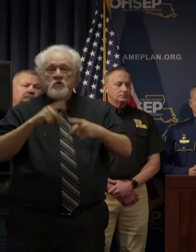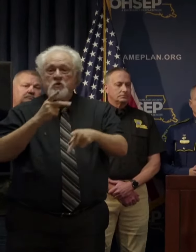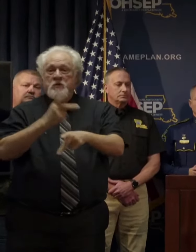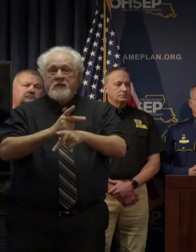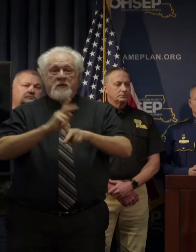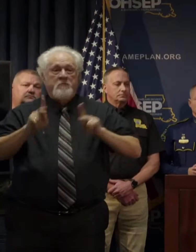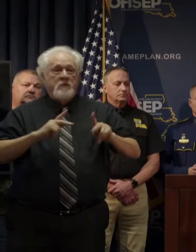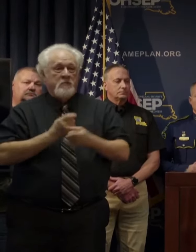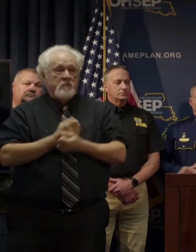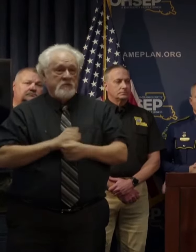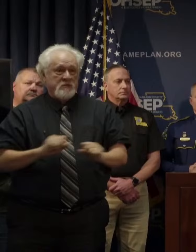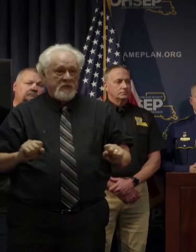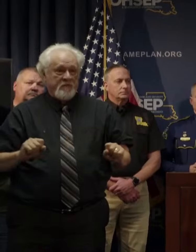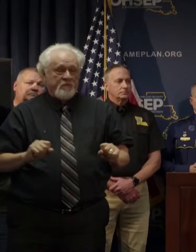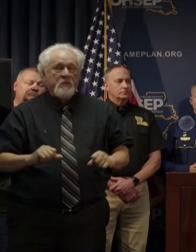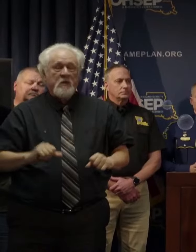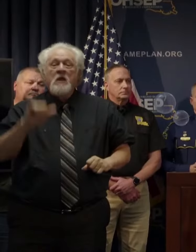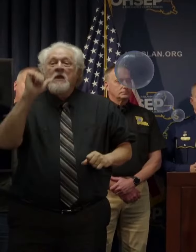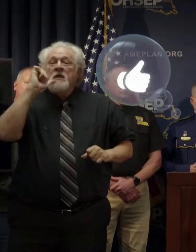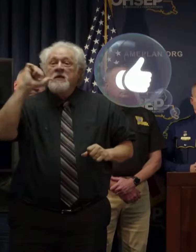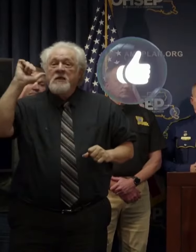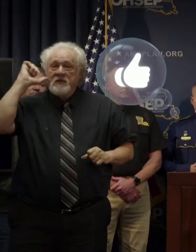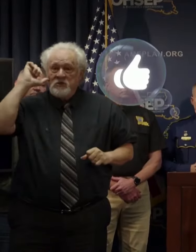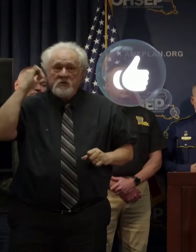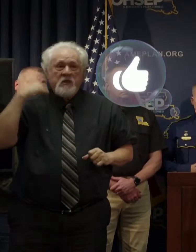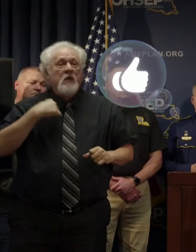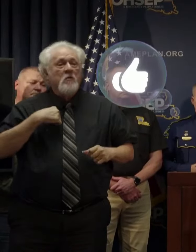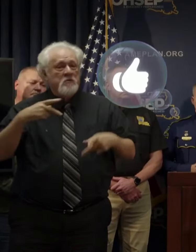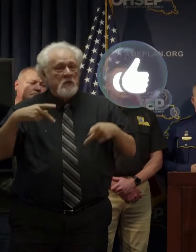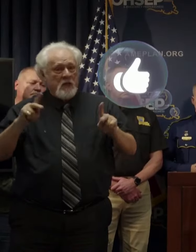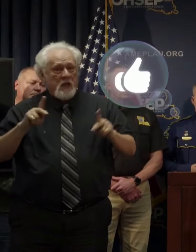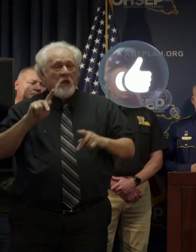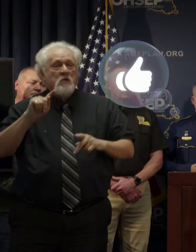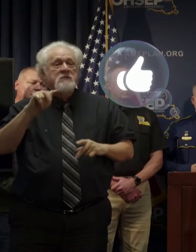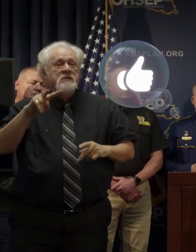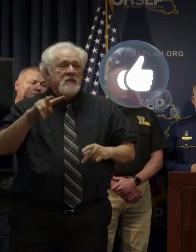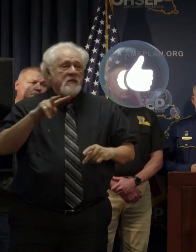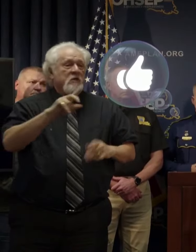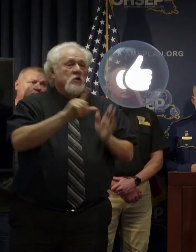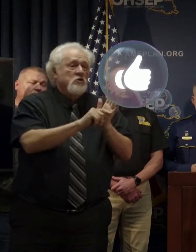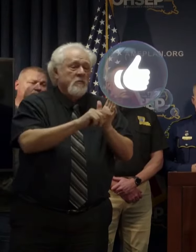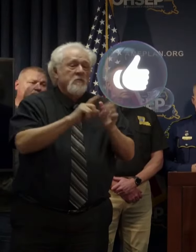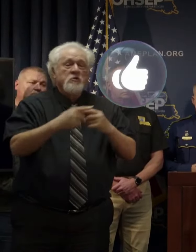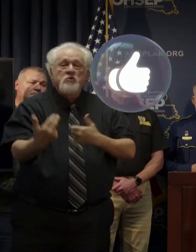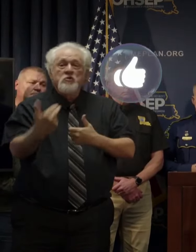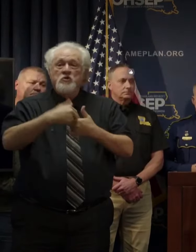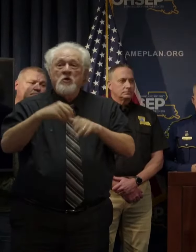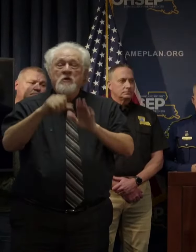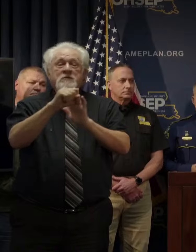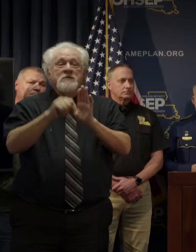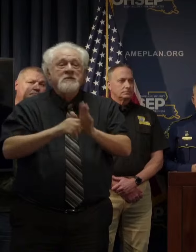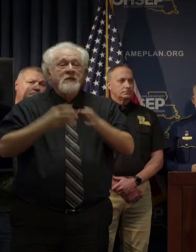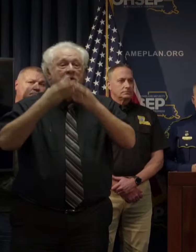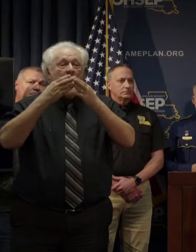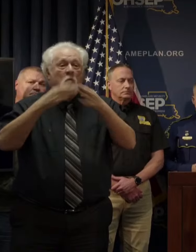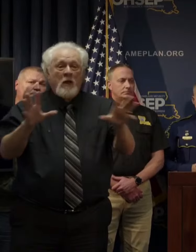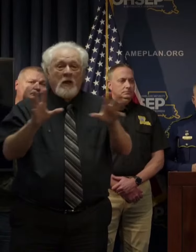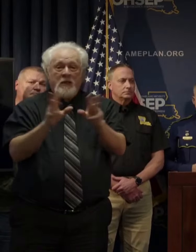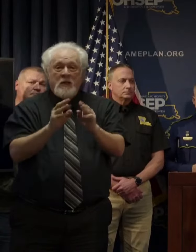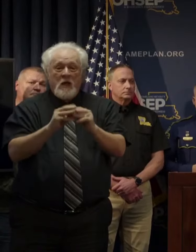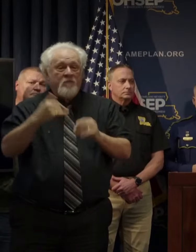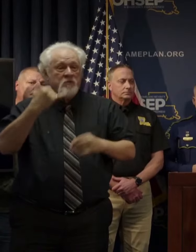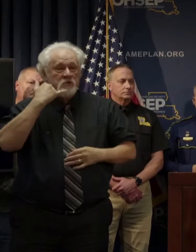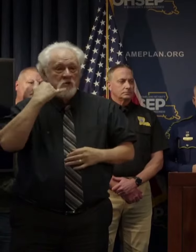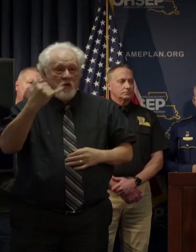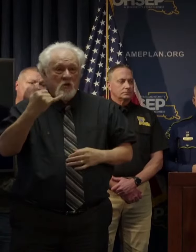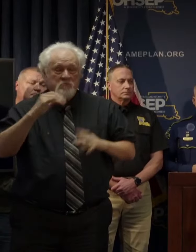citizens safe. Yesterday, we allowed the media to join in on a statewide emergency conference call. That's a conference